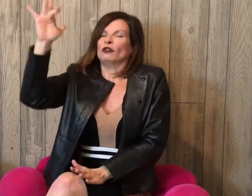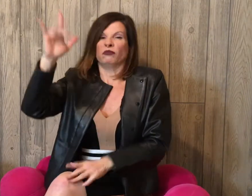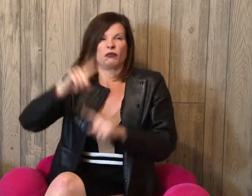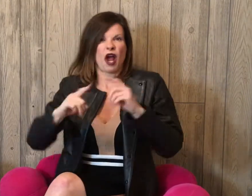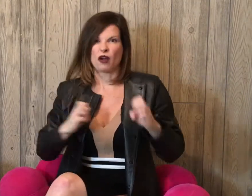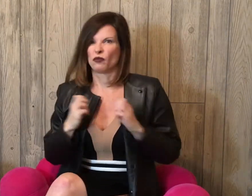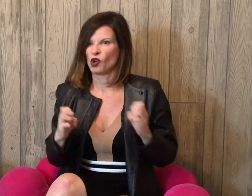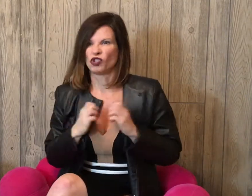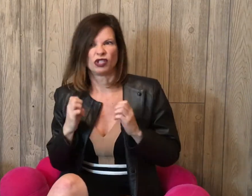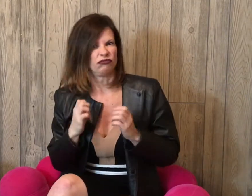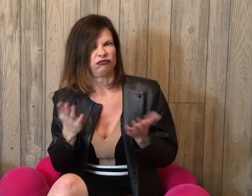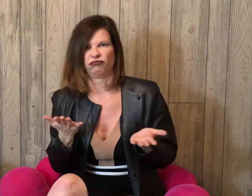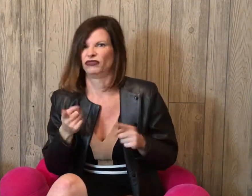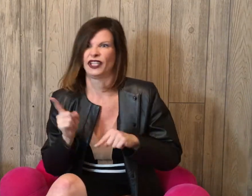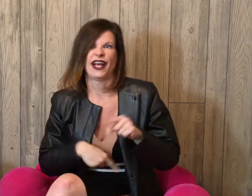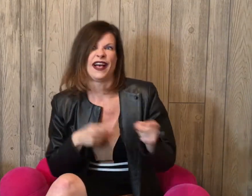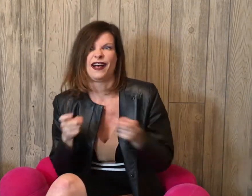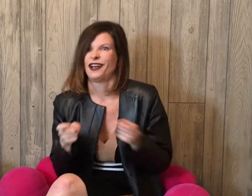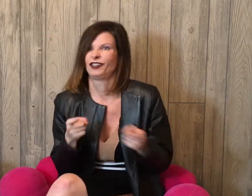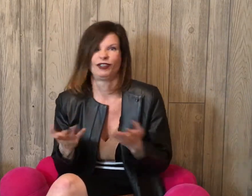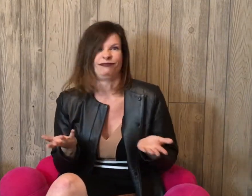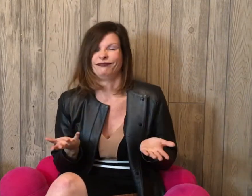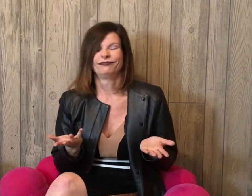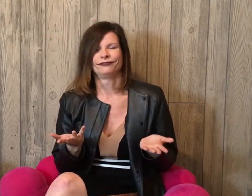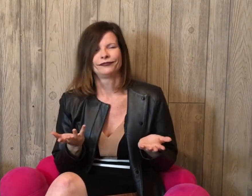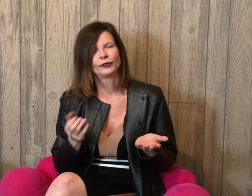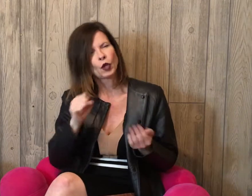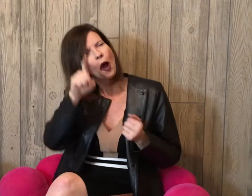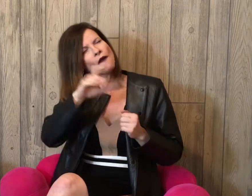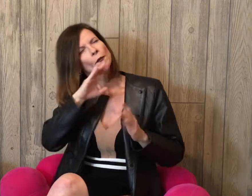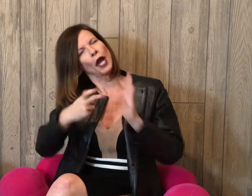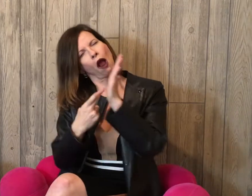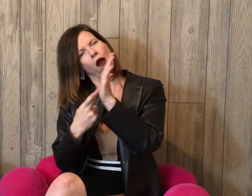intelligent academically, but when it comes to their emotions, they aren't well equipped.